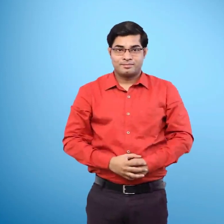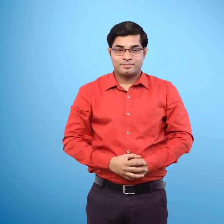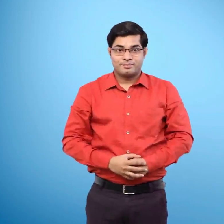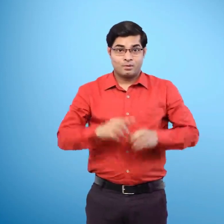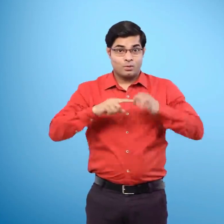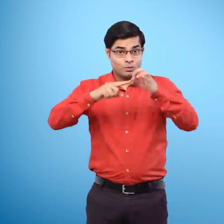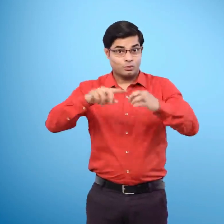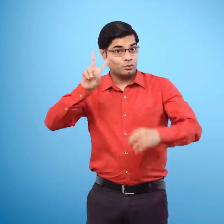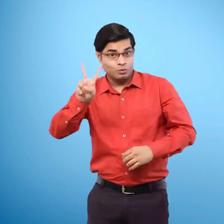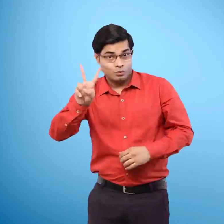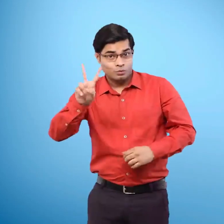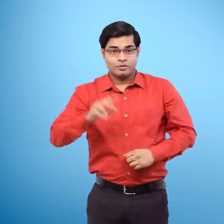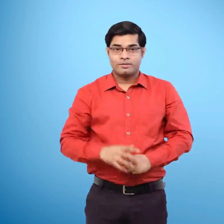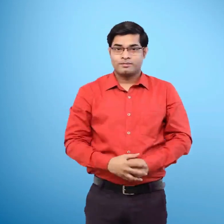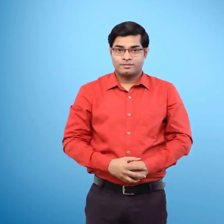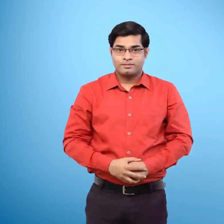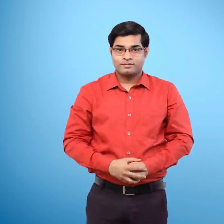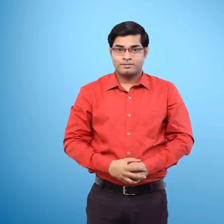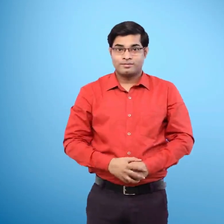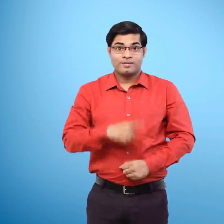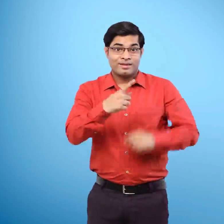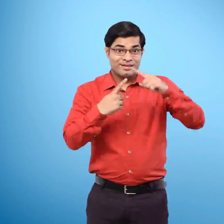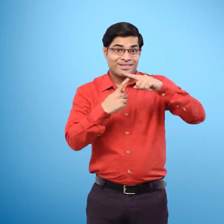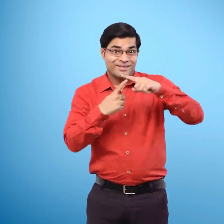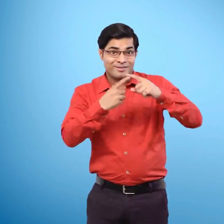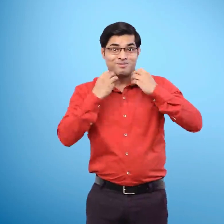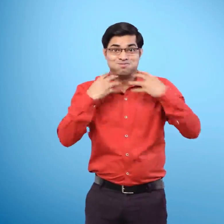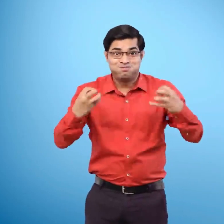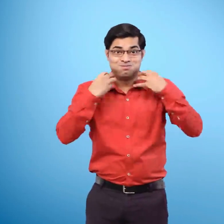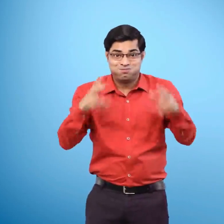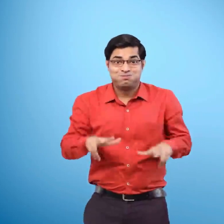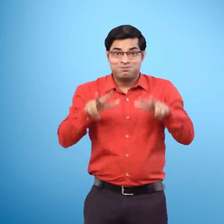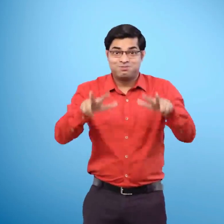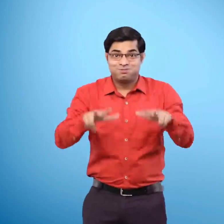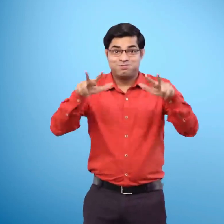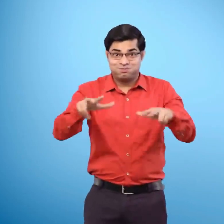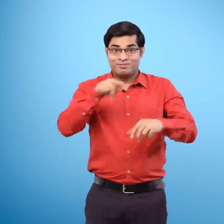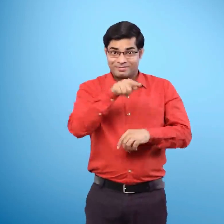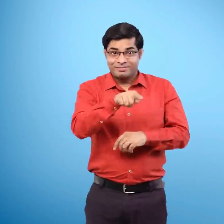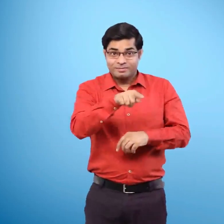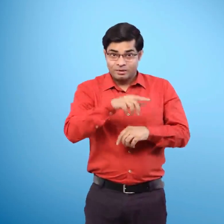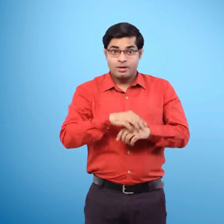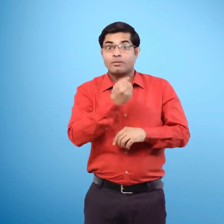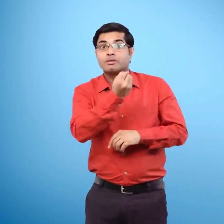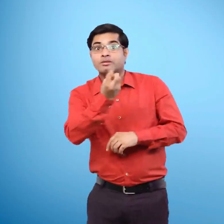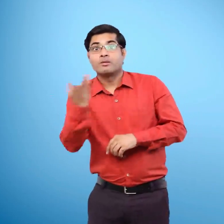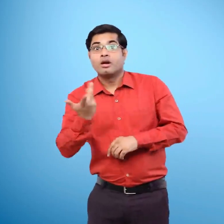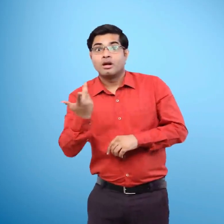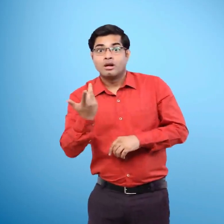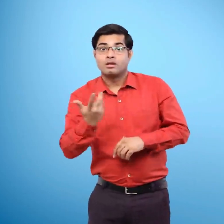Question 2. T2 jumps and gets on every